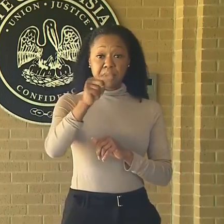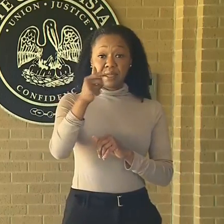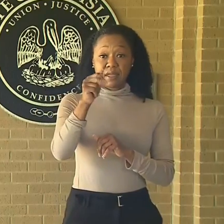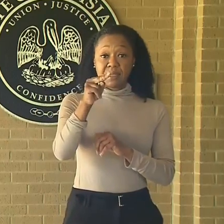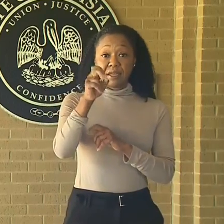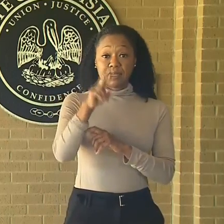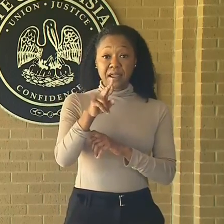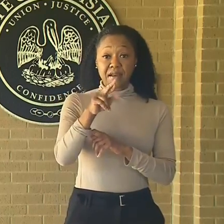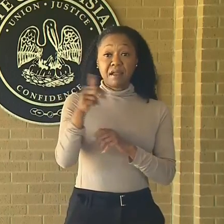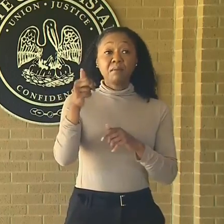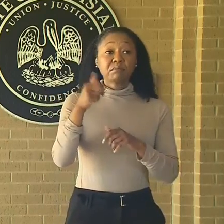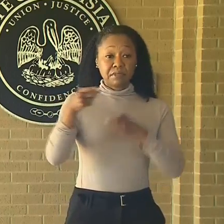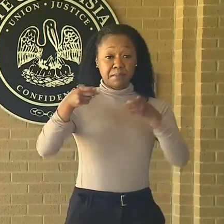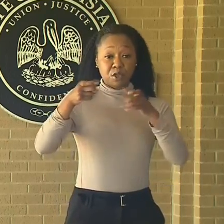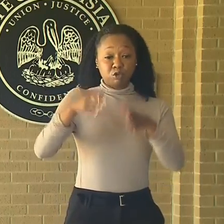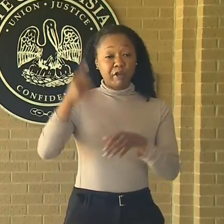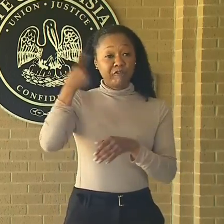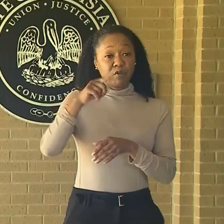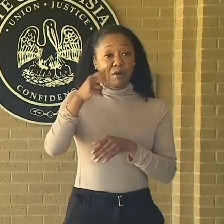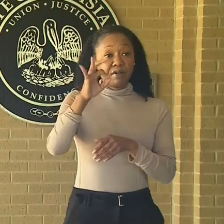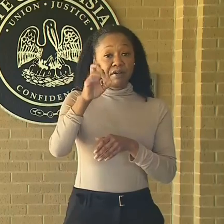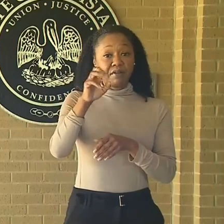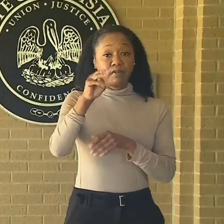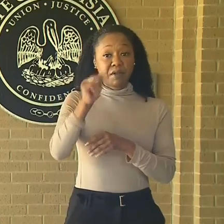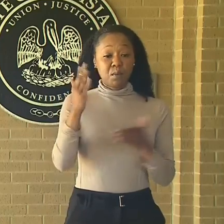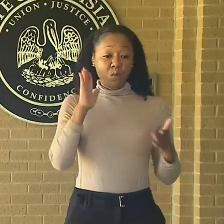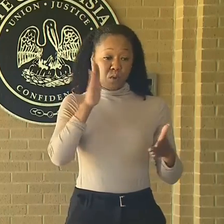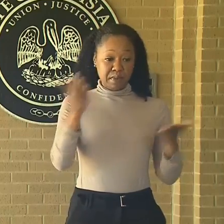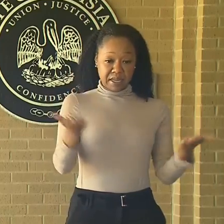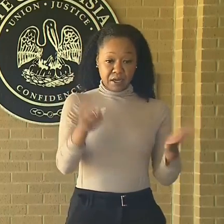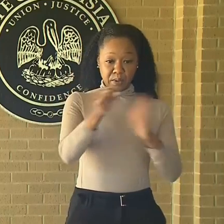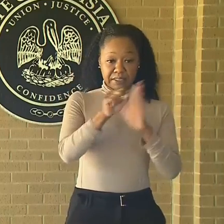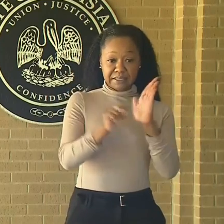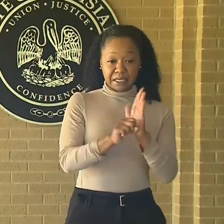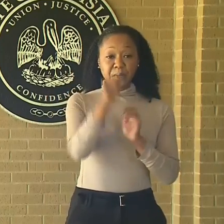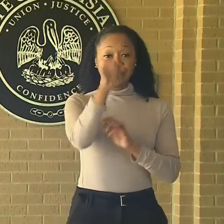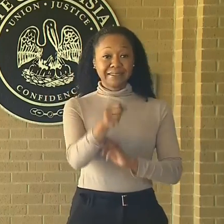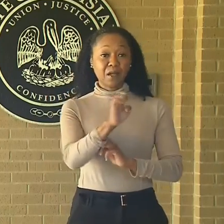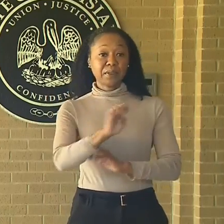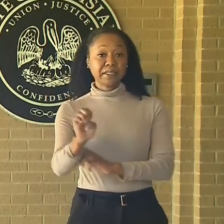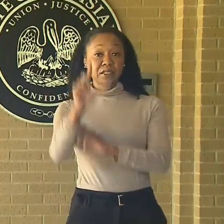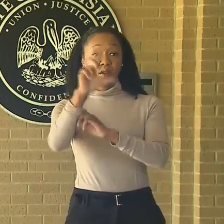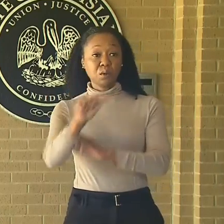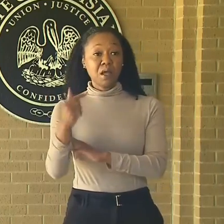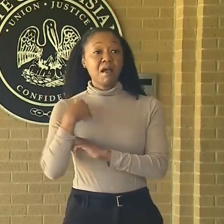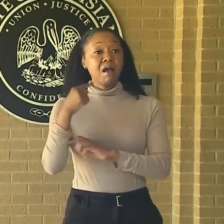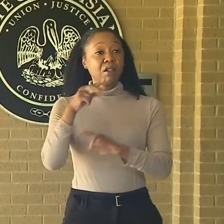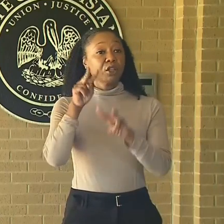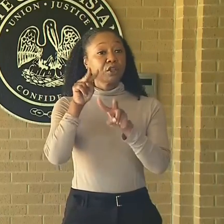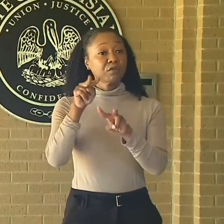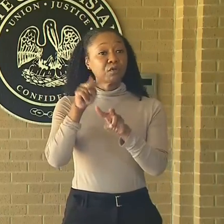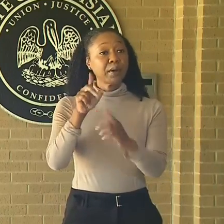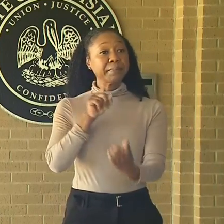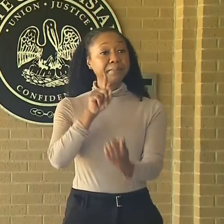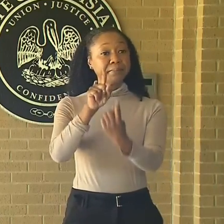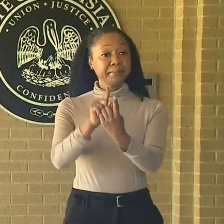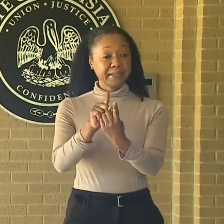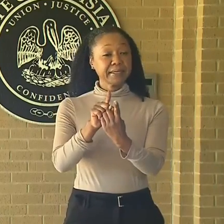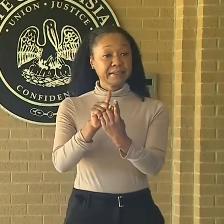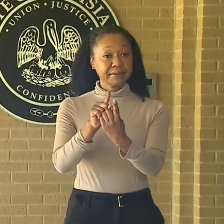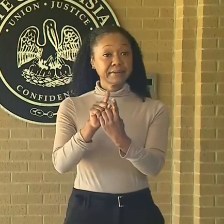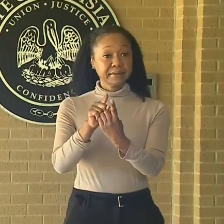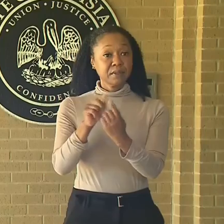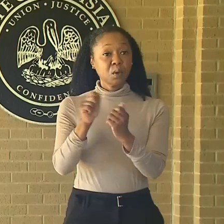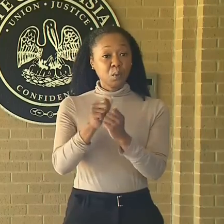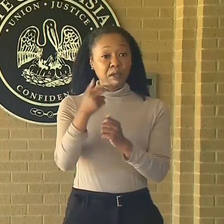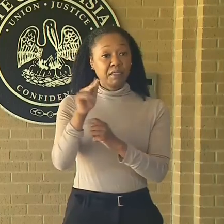administrator from FEMA, will be in the state and will be in southeast Louisiana. I look forward to meeting with him as